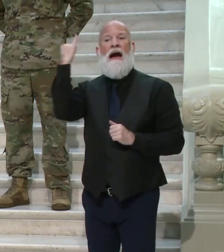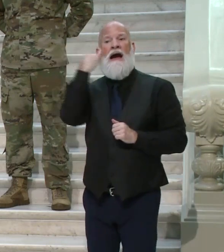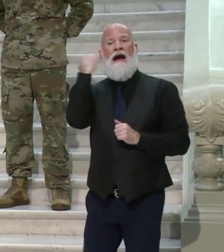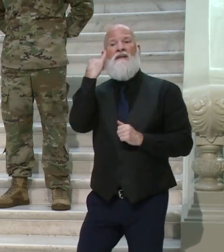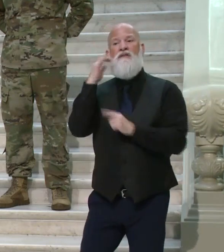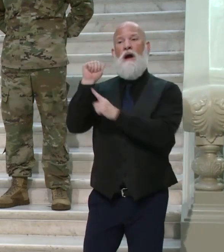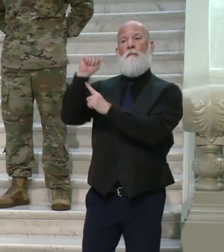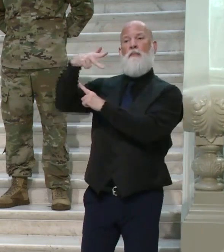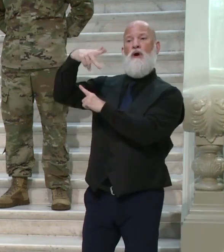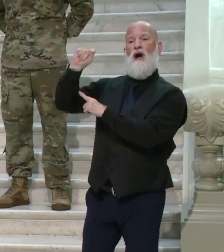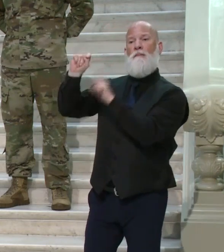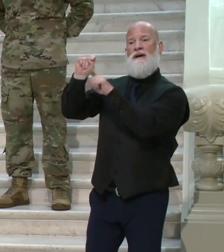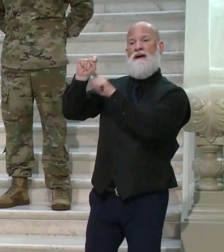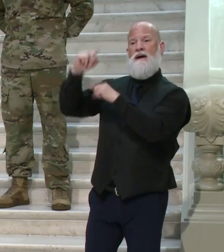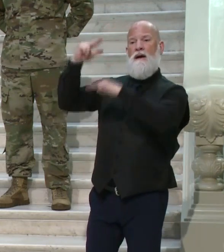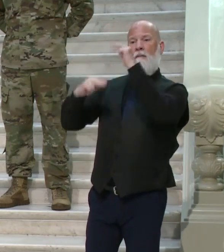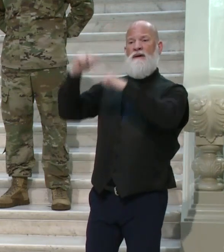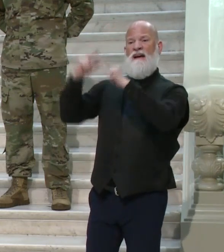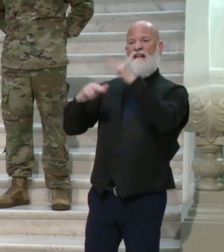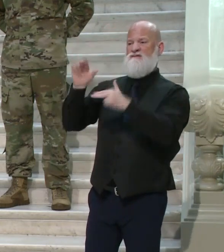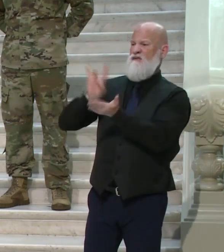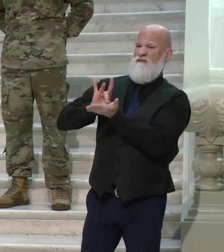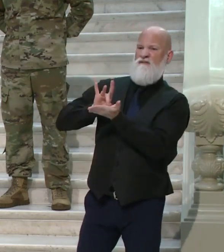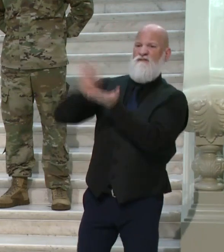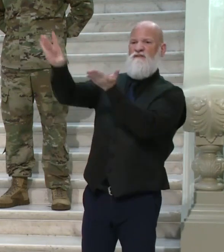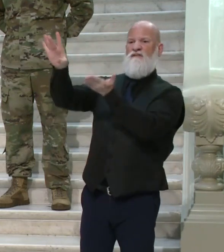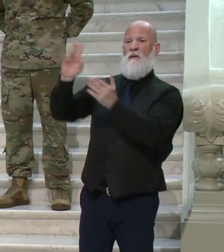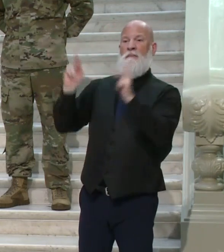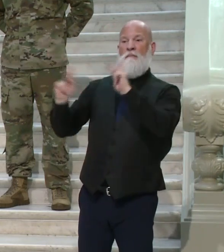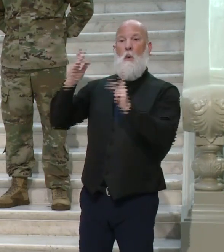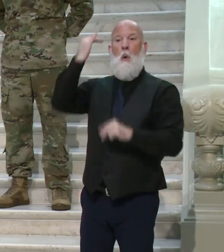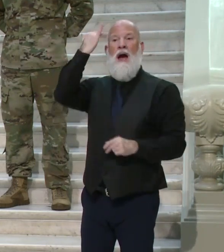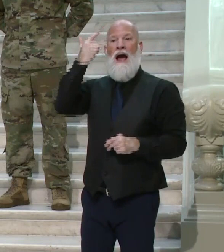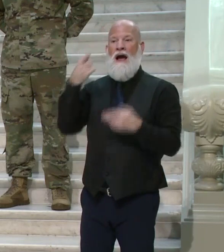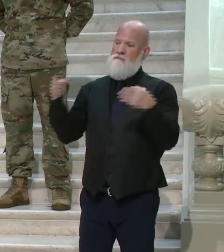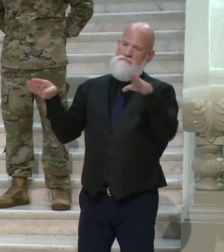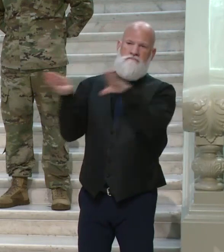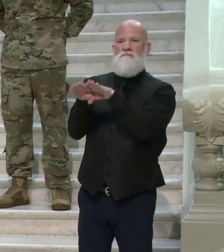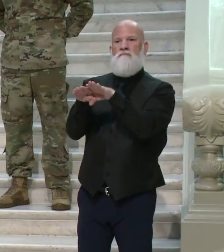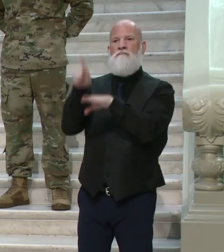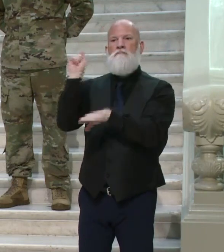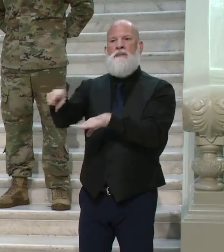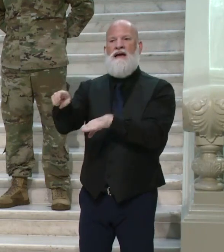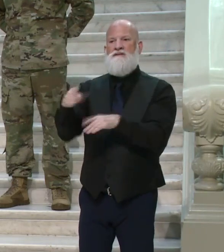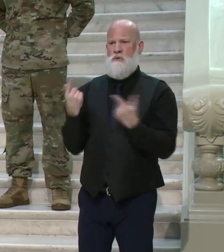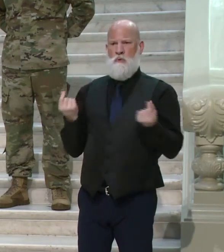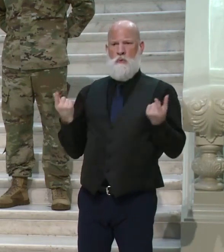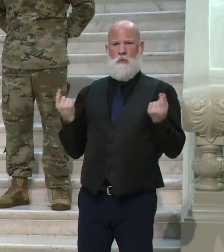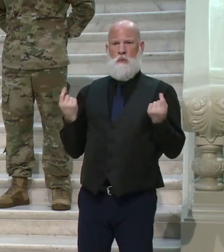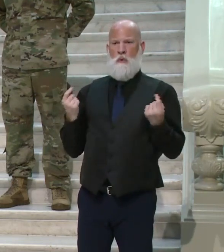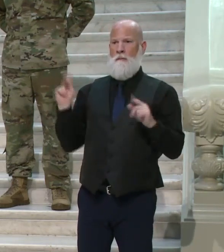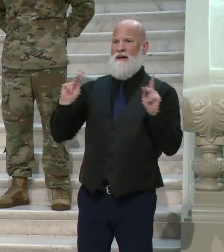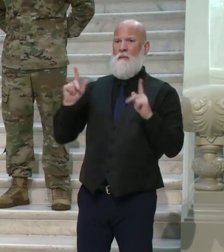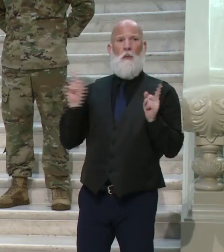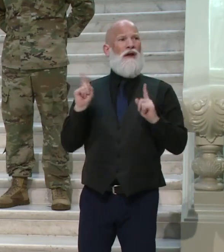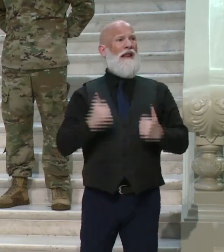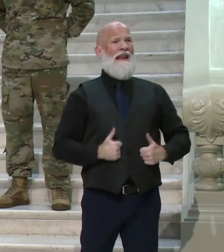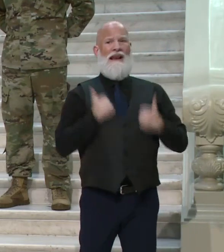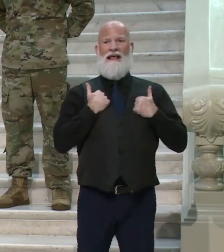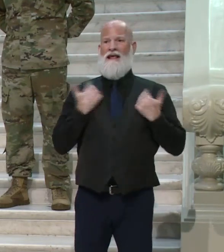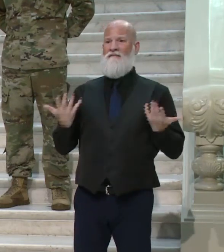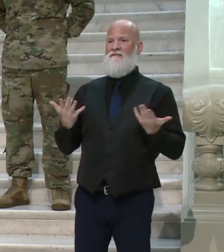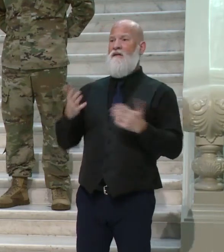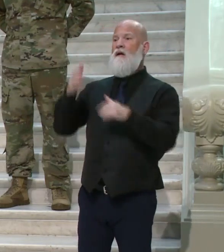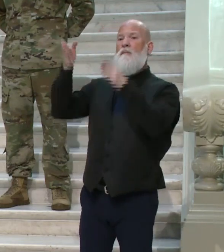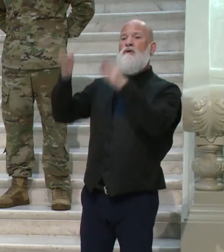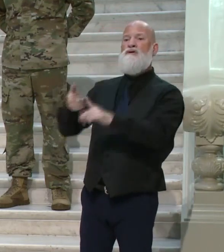How are we going to get those people to work when we do reopen if they've had their car repossessed? These are tough decisions.